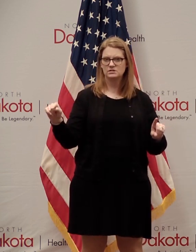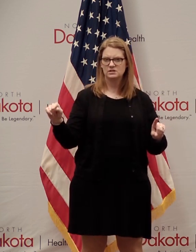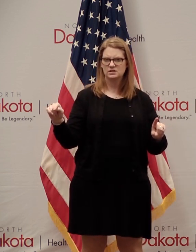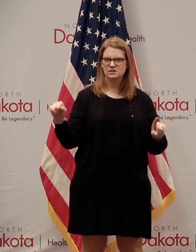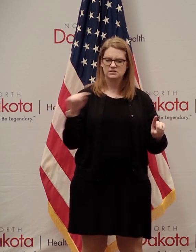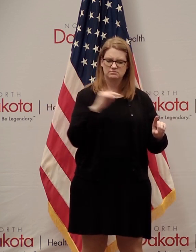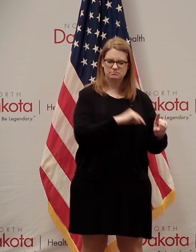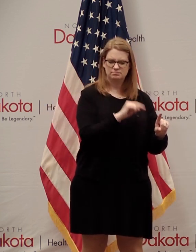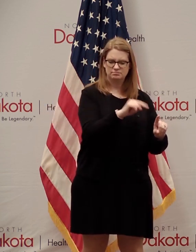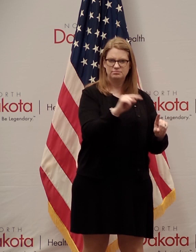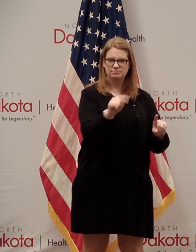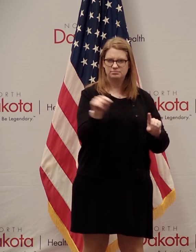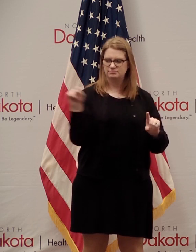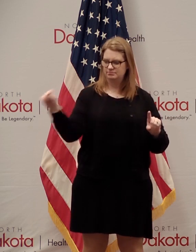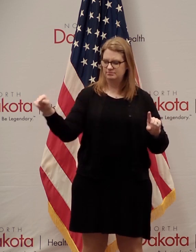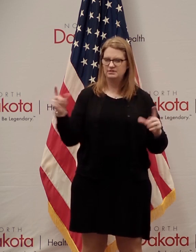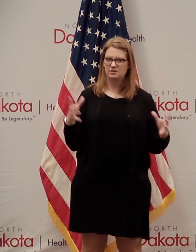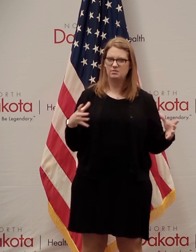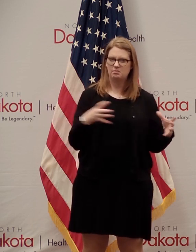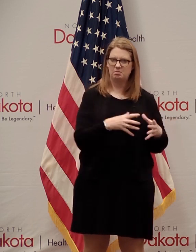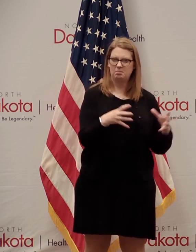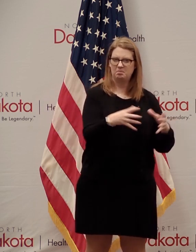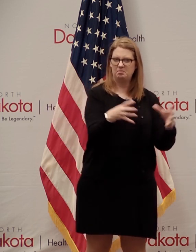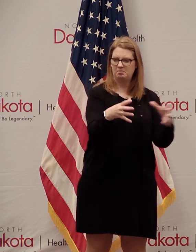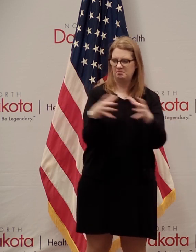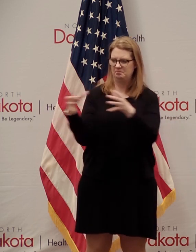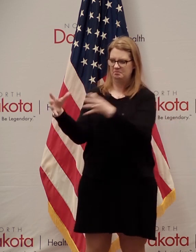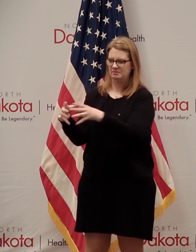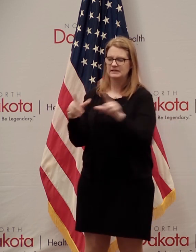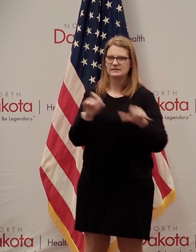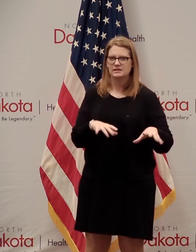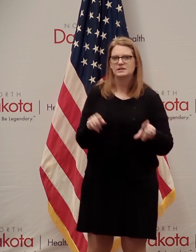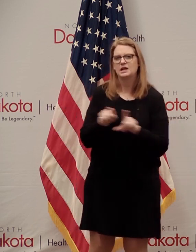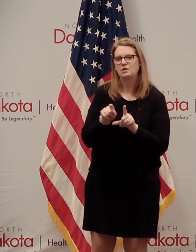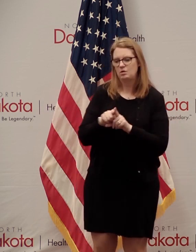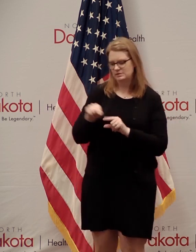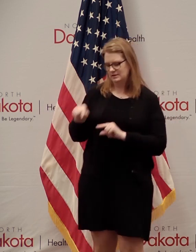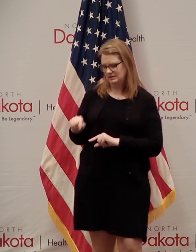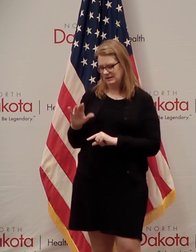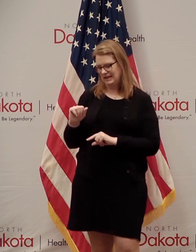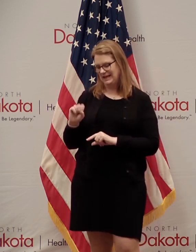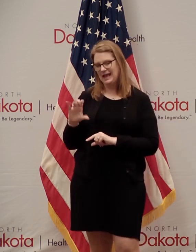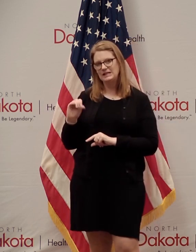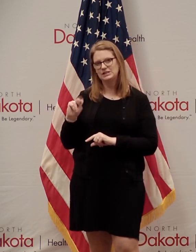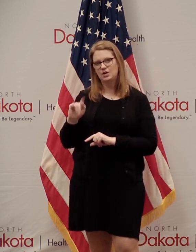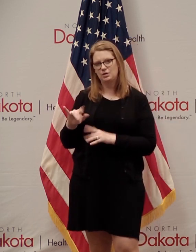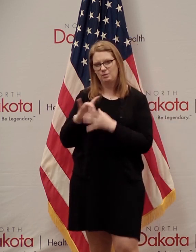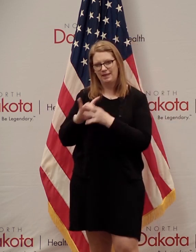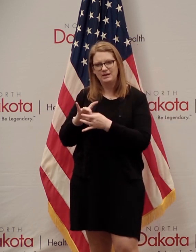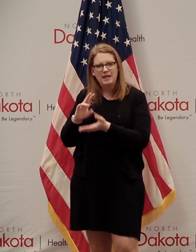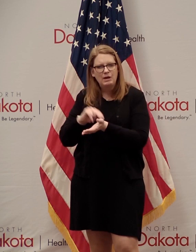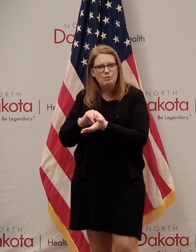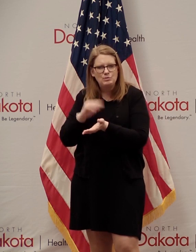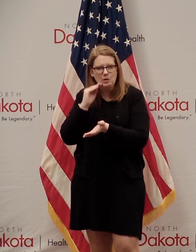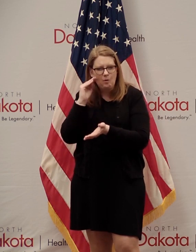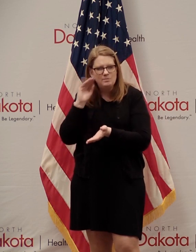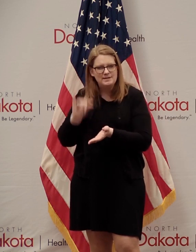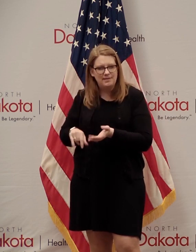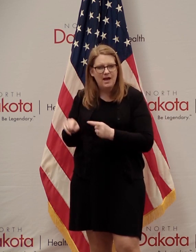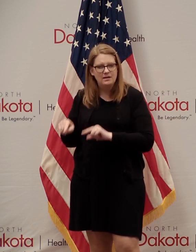even higher. We've of course done some of that in Cass County as well related to long-term care, but we're